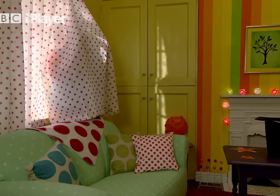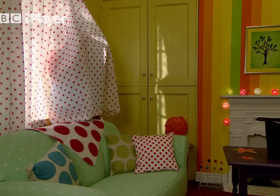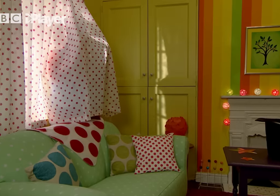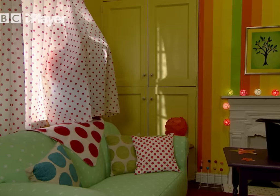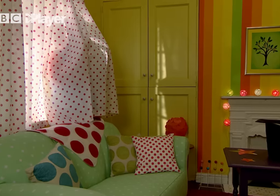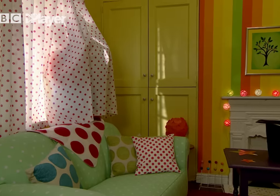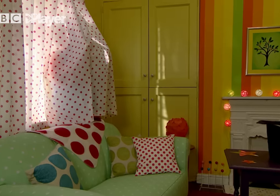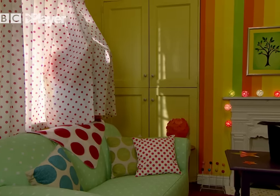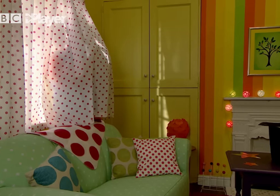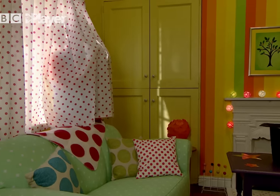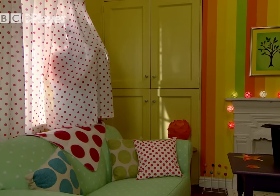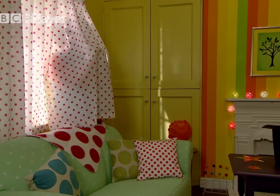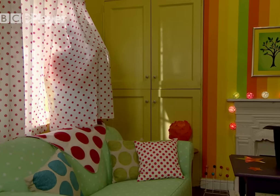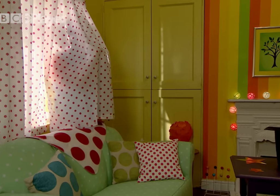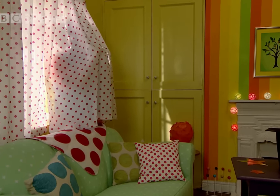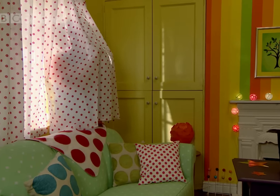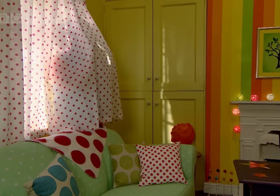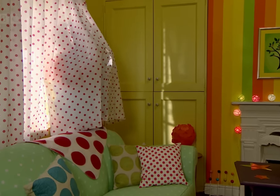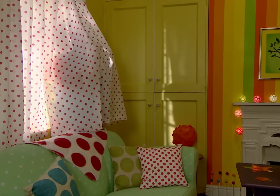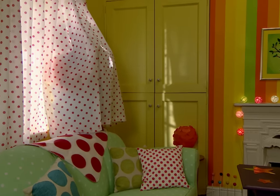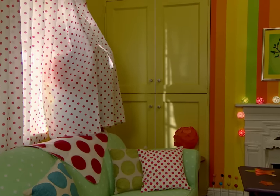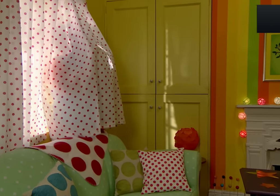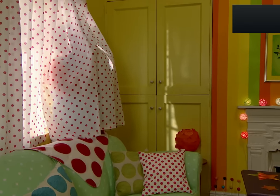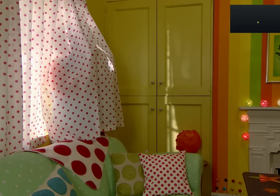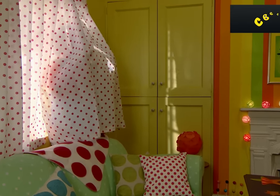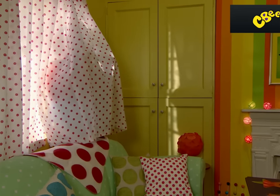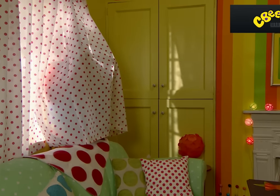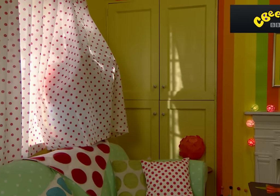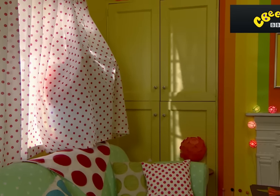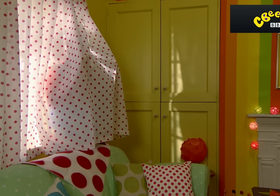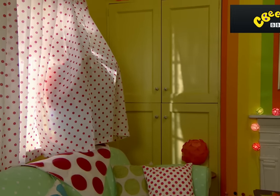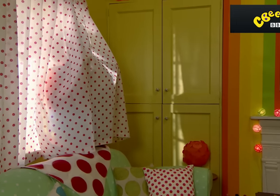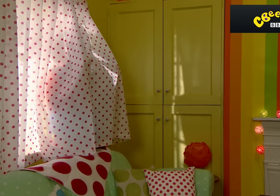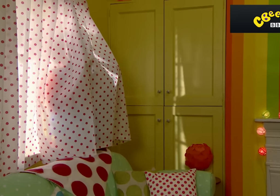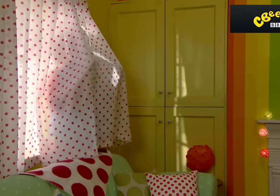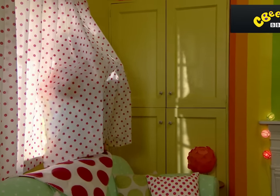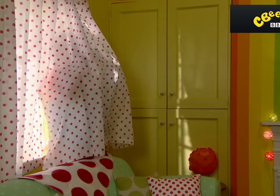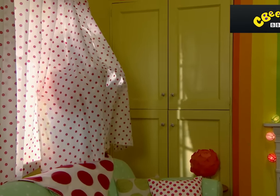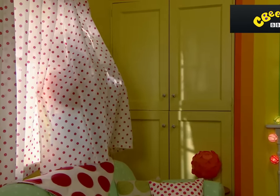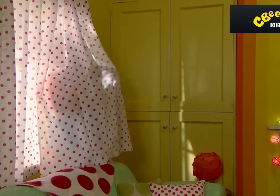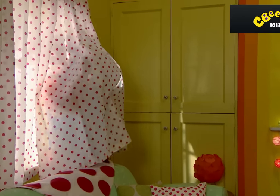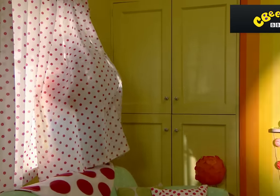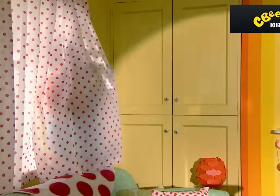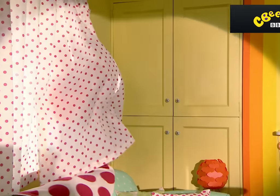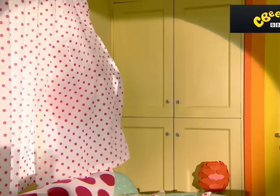Ladies and jelly beans, boys and girls, clap your hands for the king of magic, Mr.